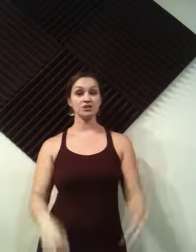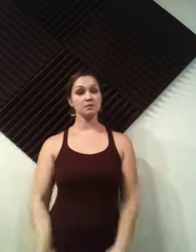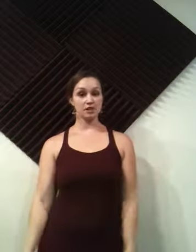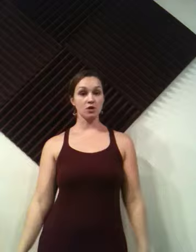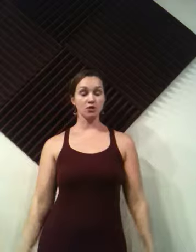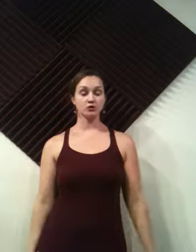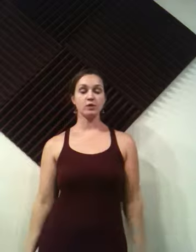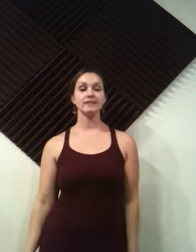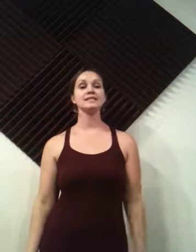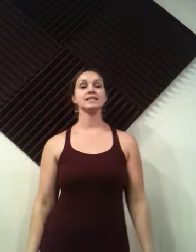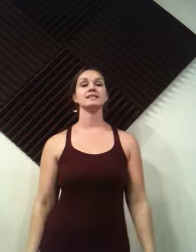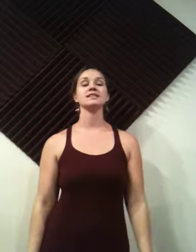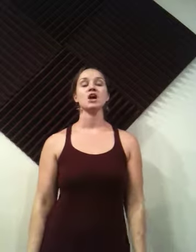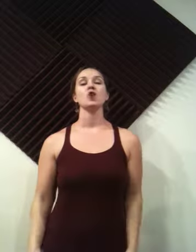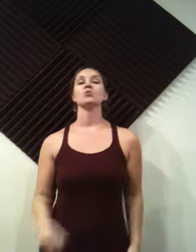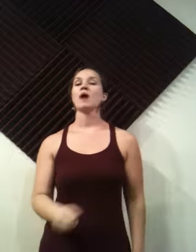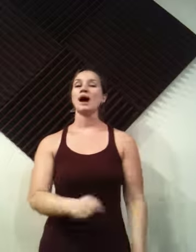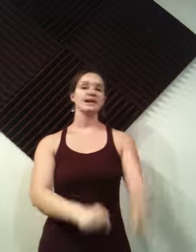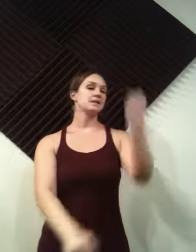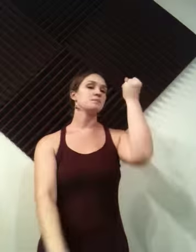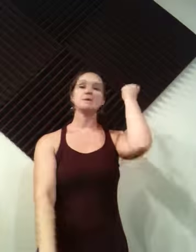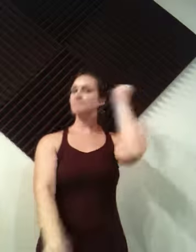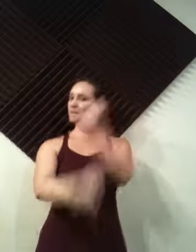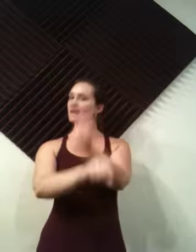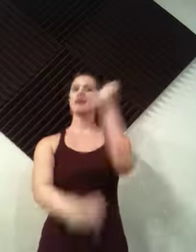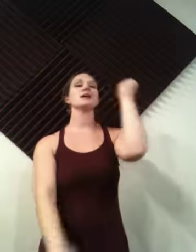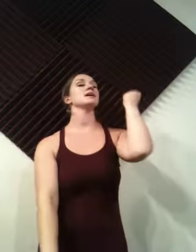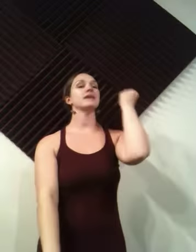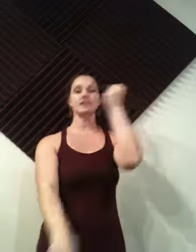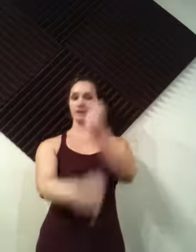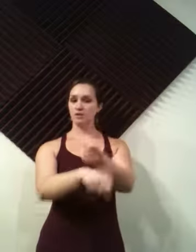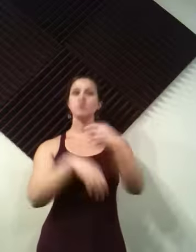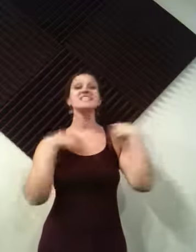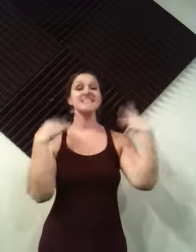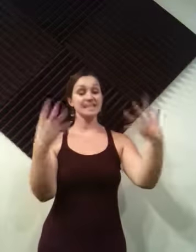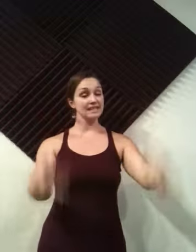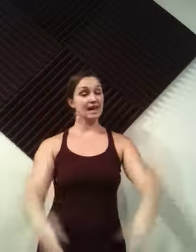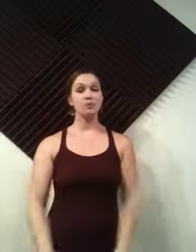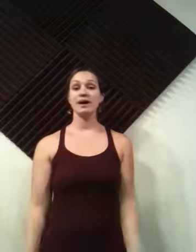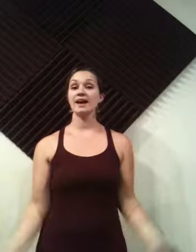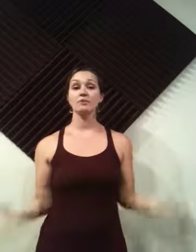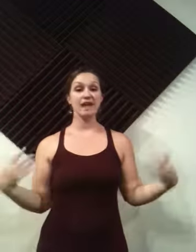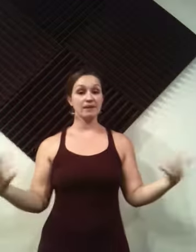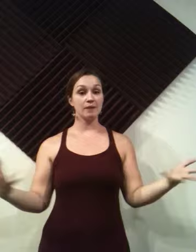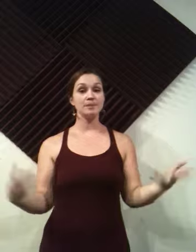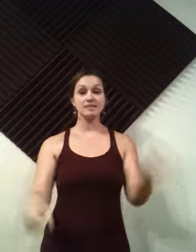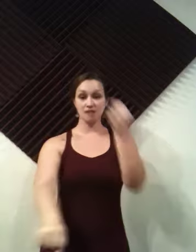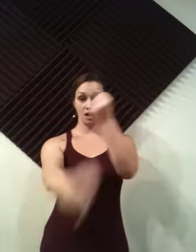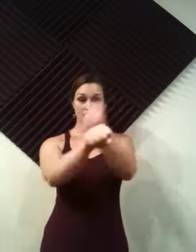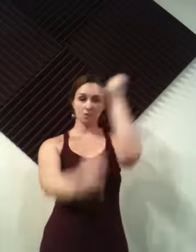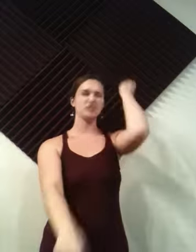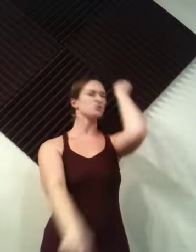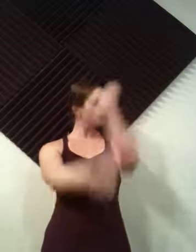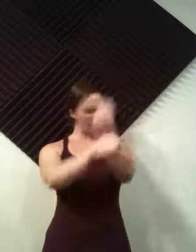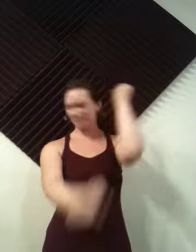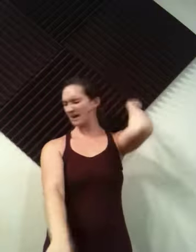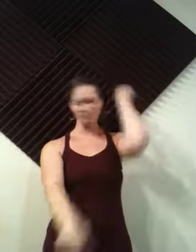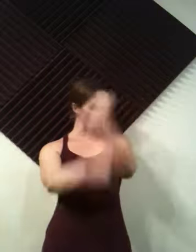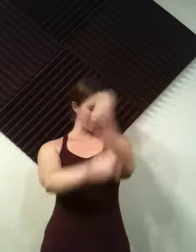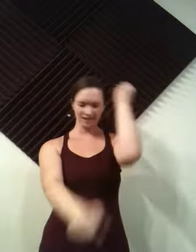some of the older ones, is rock can be big, and we sing it that way, and we have upbeat songs where we do rock my rock, the